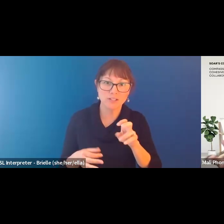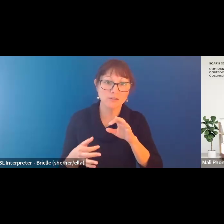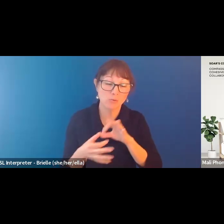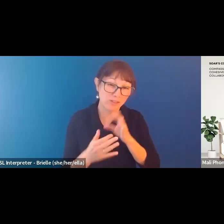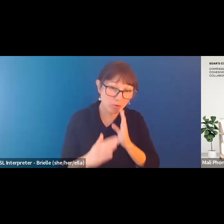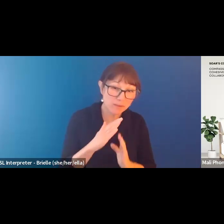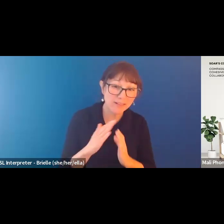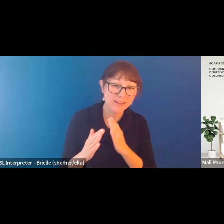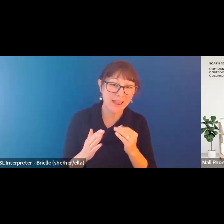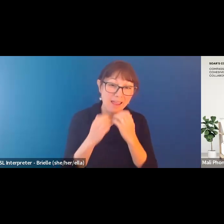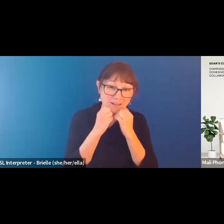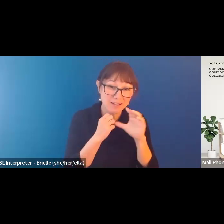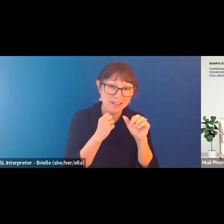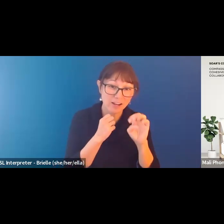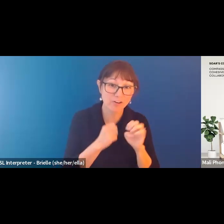and care,